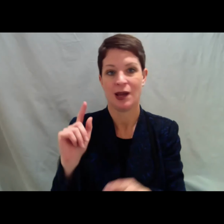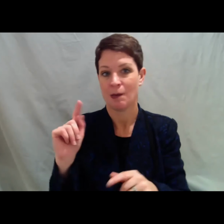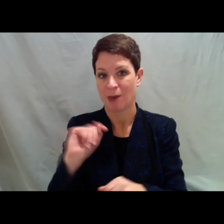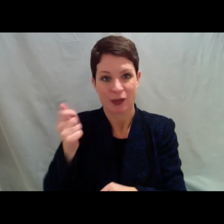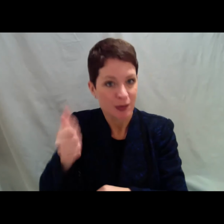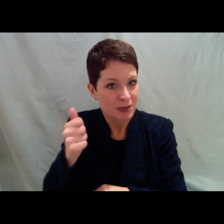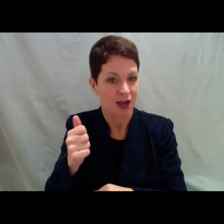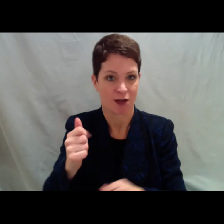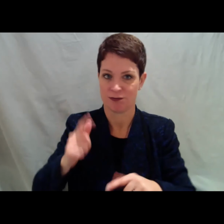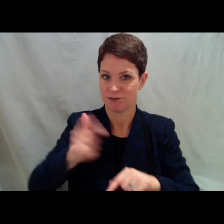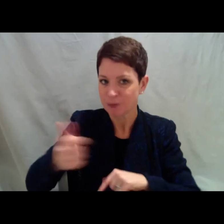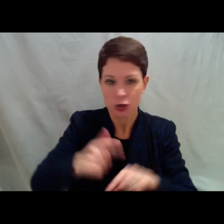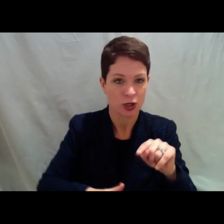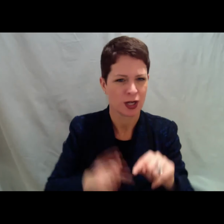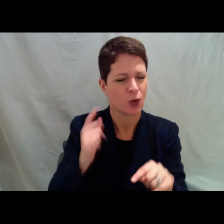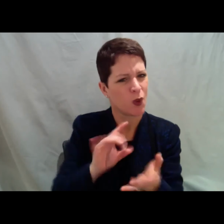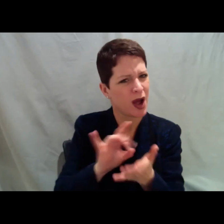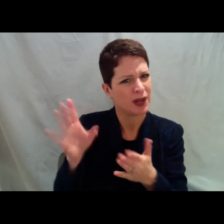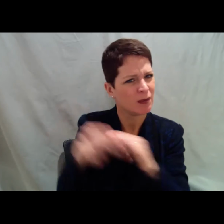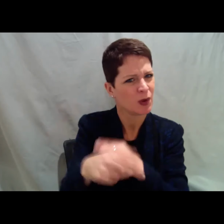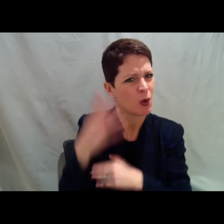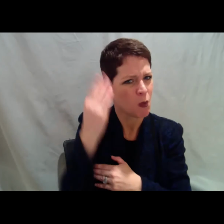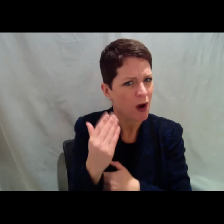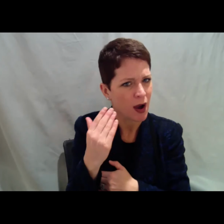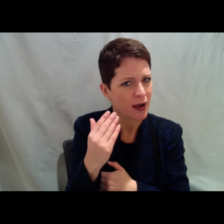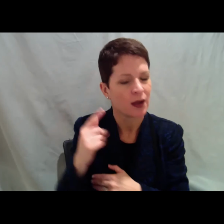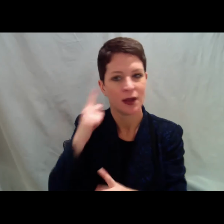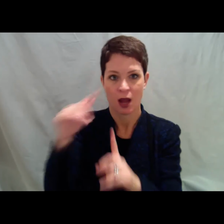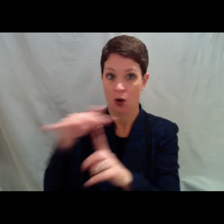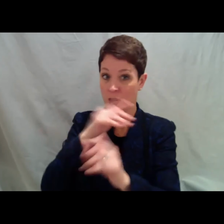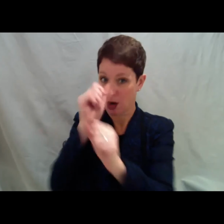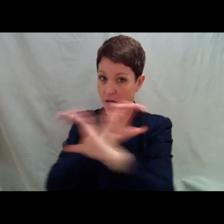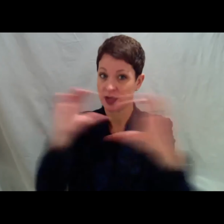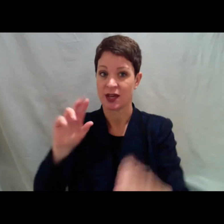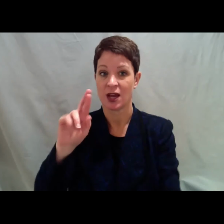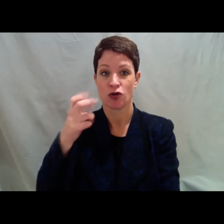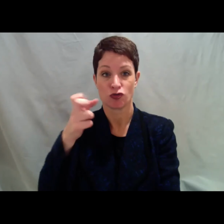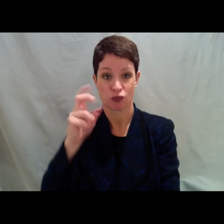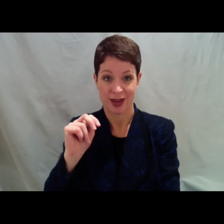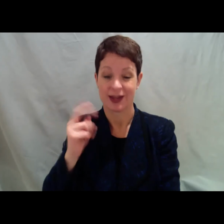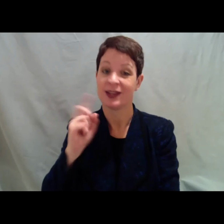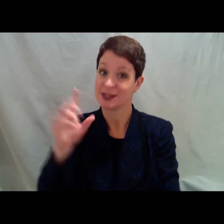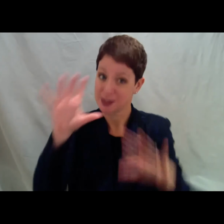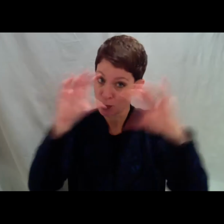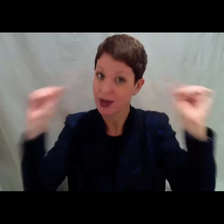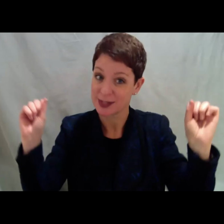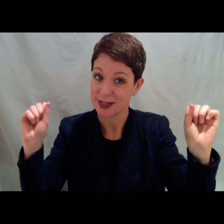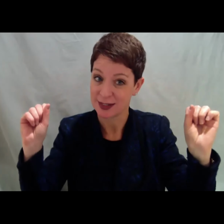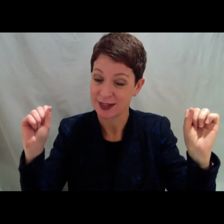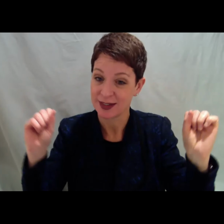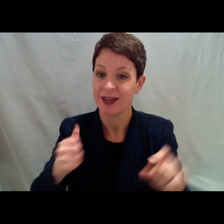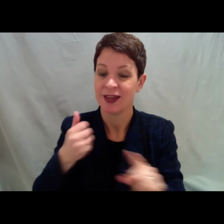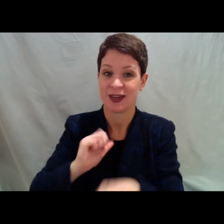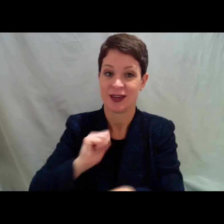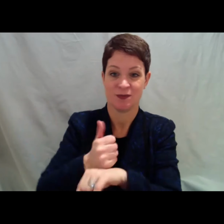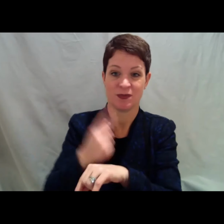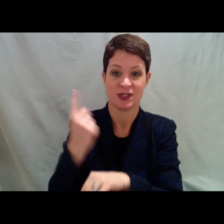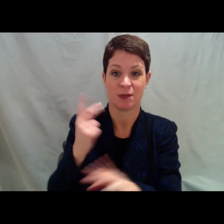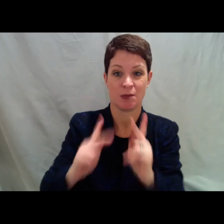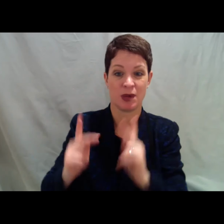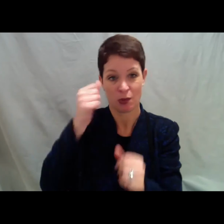So why would he get kicked off the roll? So for context, this was Ronald Reagan is now president, and he has instituted something that